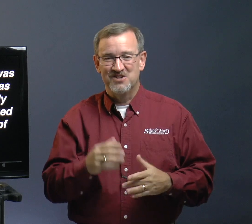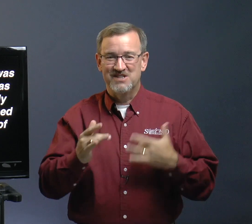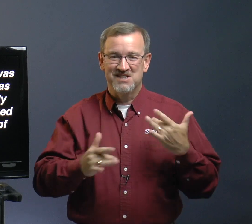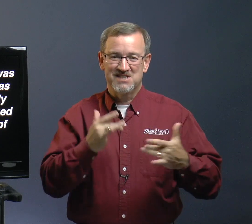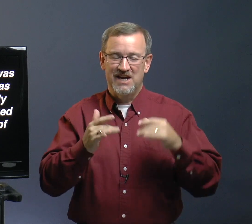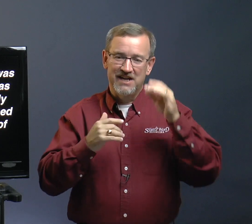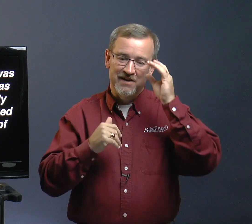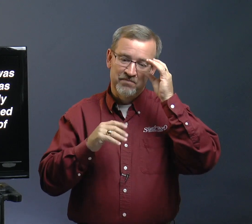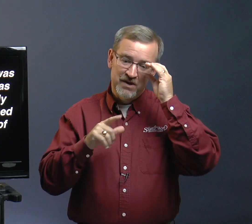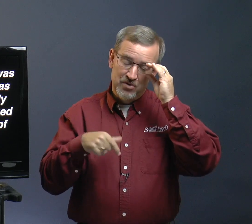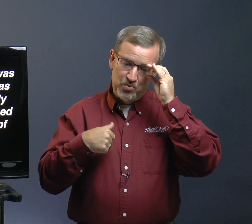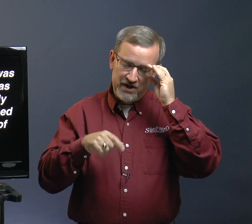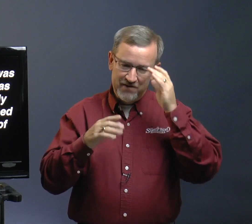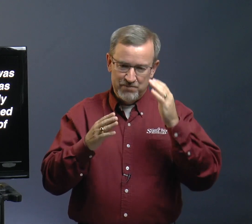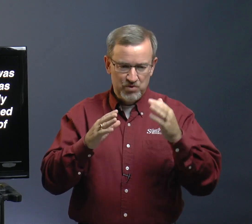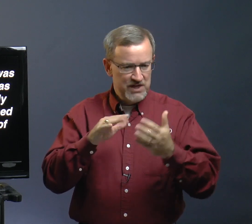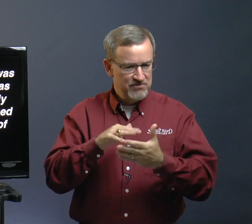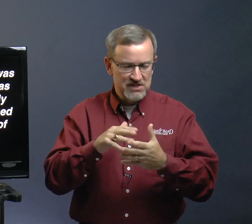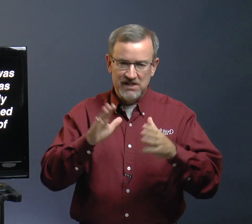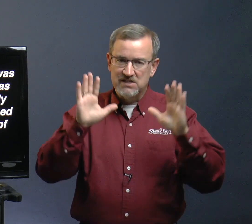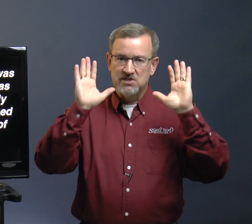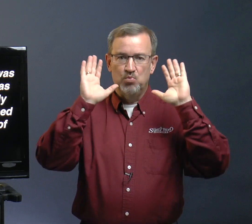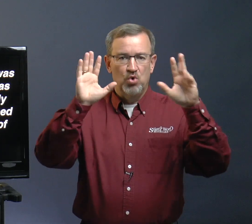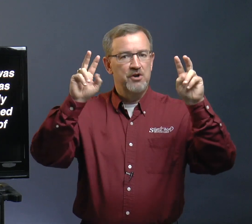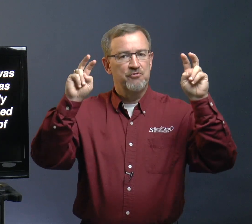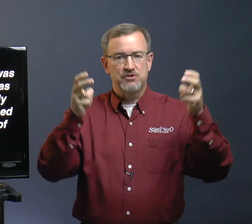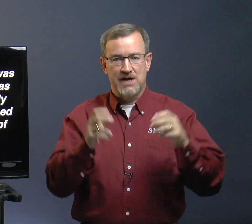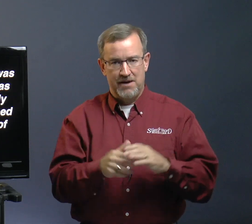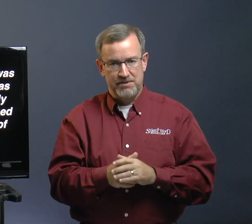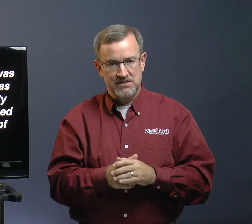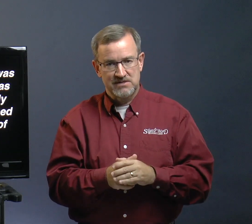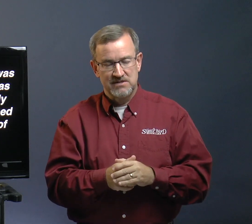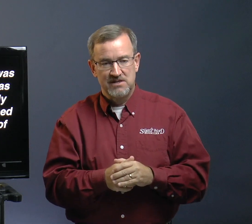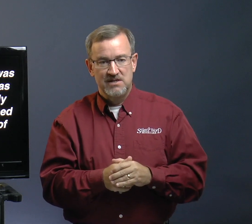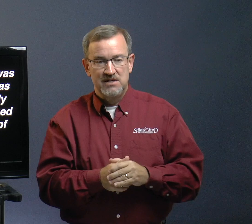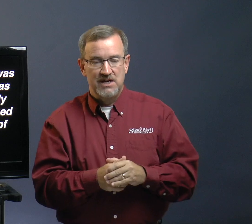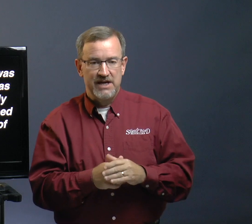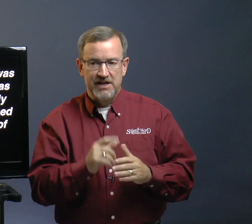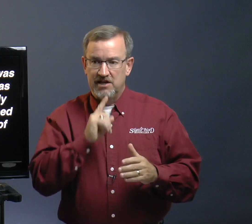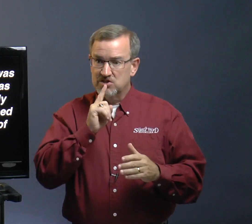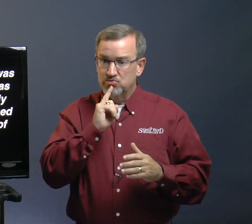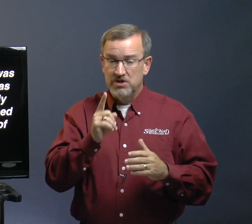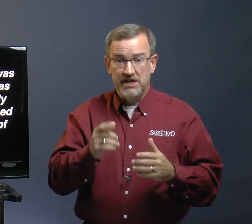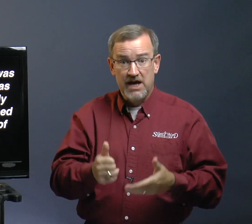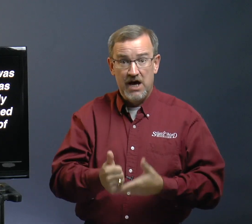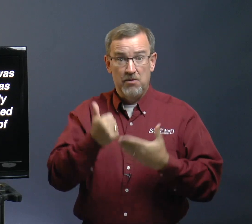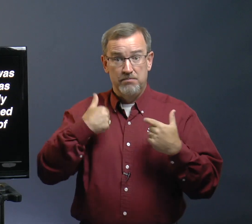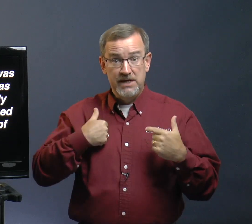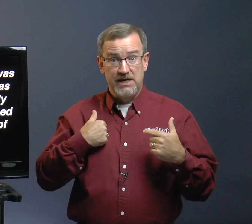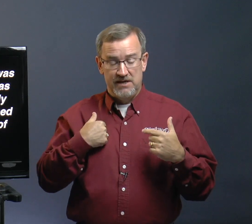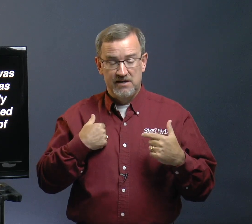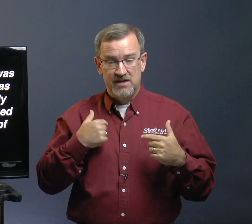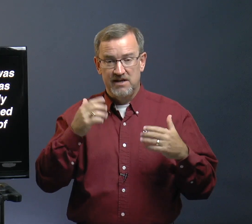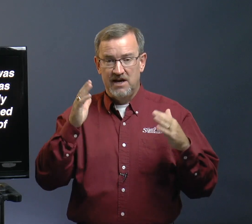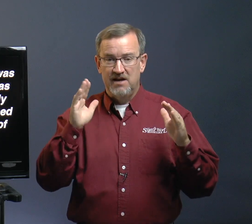it's exciting. We have studied some wonderful topics, and it's really helped me, and